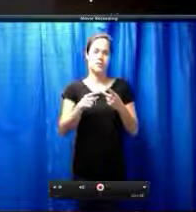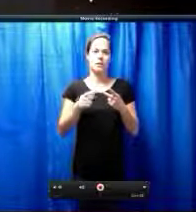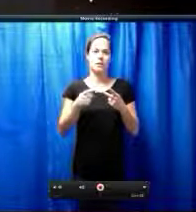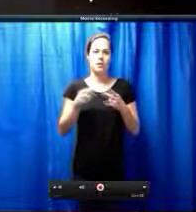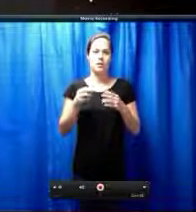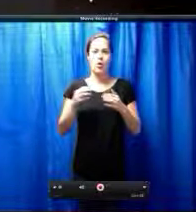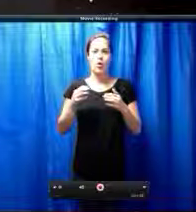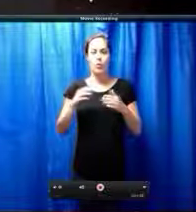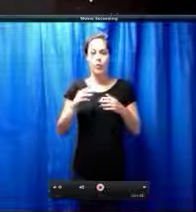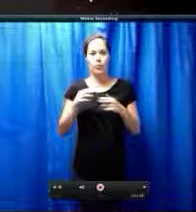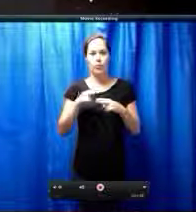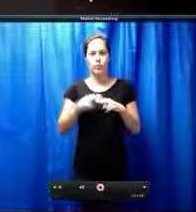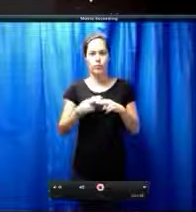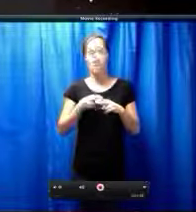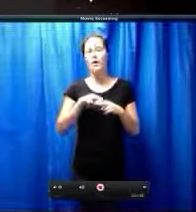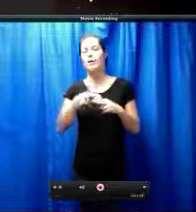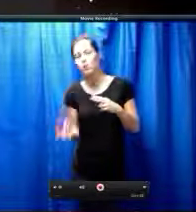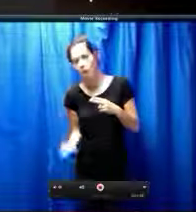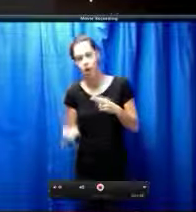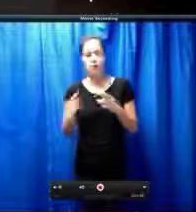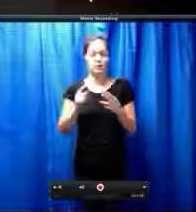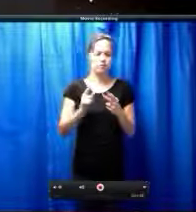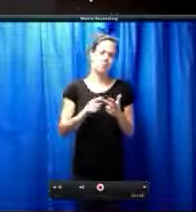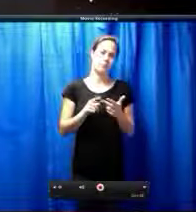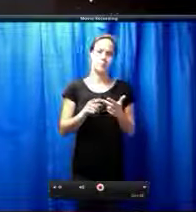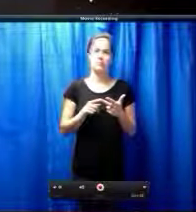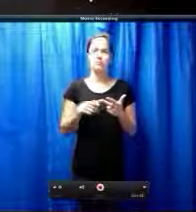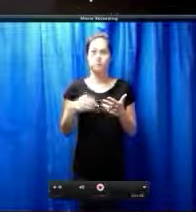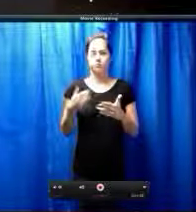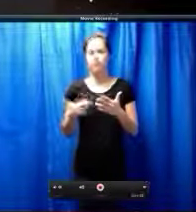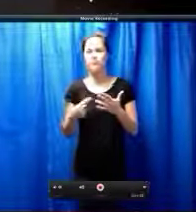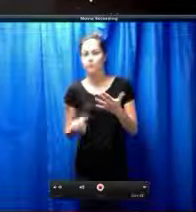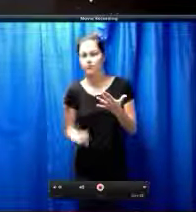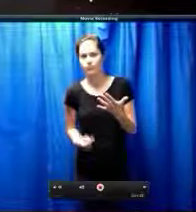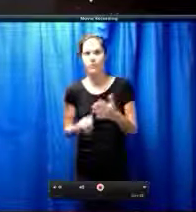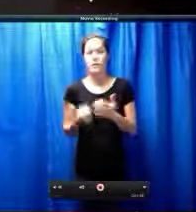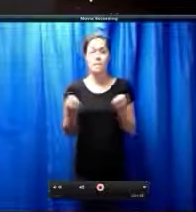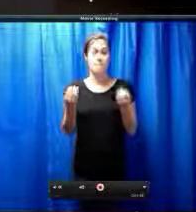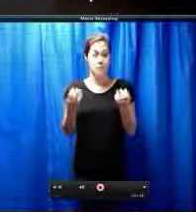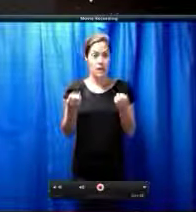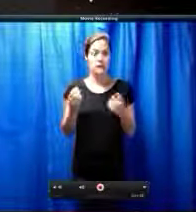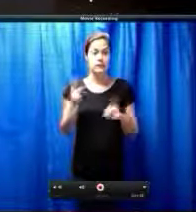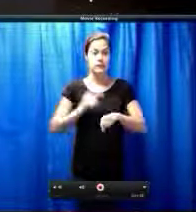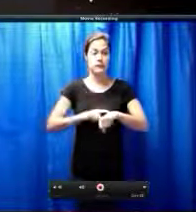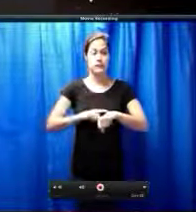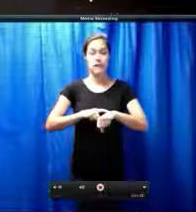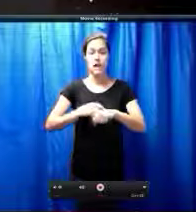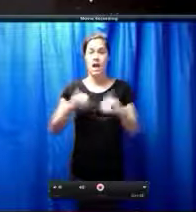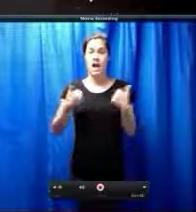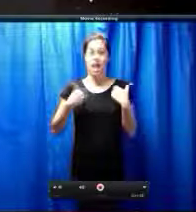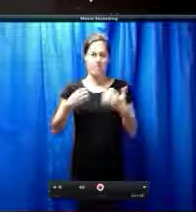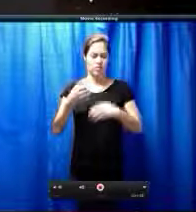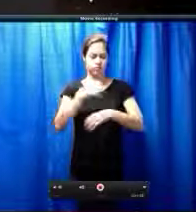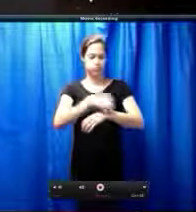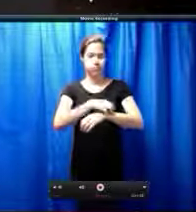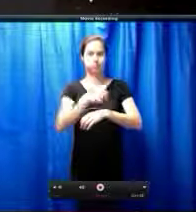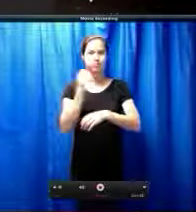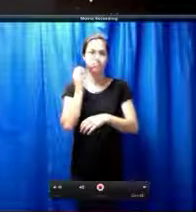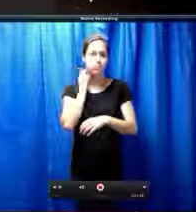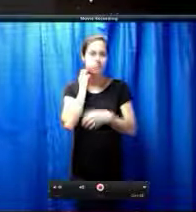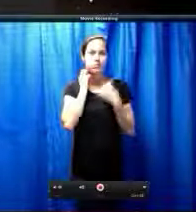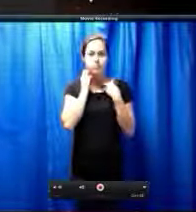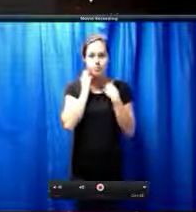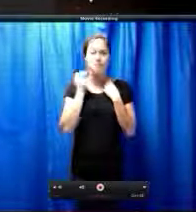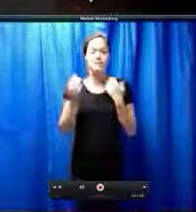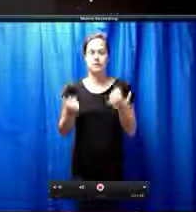not explicable, different things. A lot of times they're associated with lumps or masses or pain, things like that, or